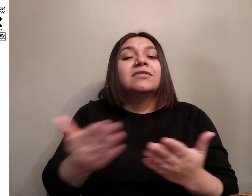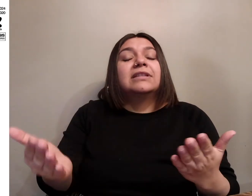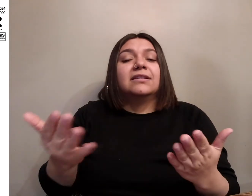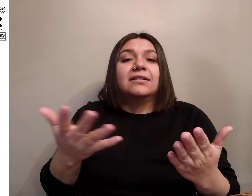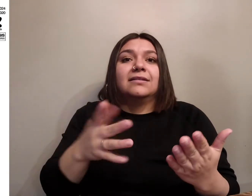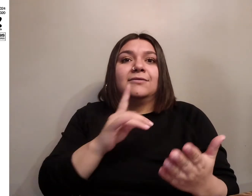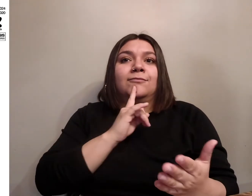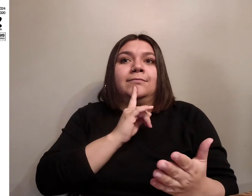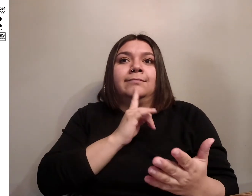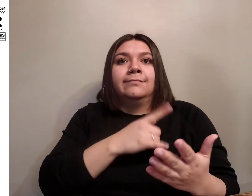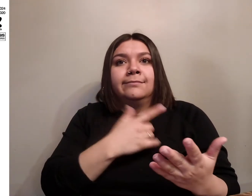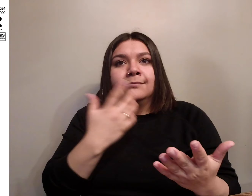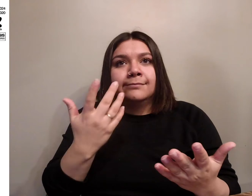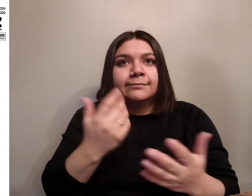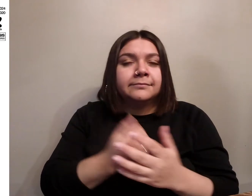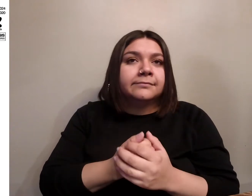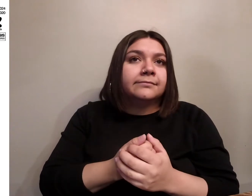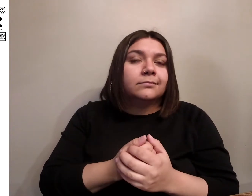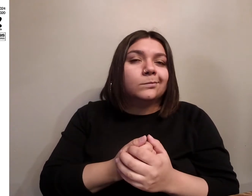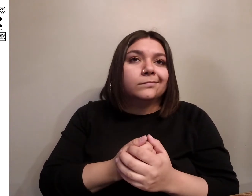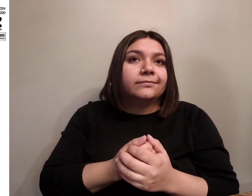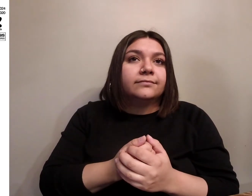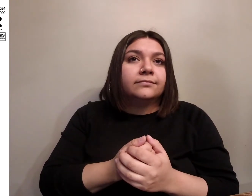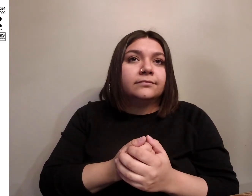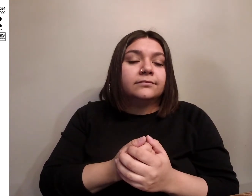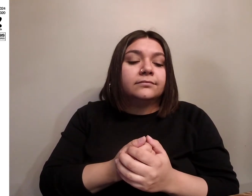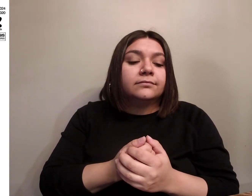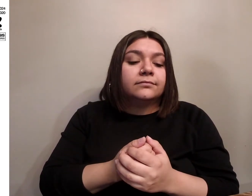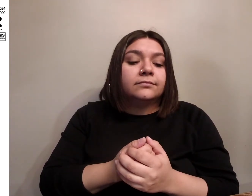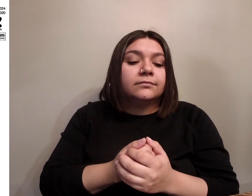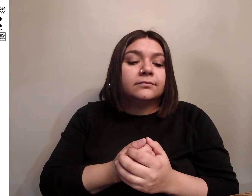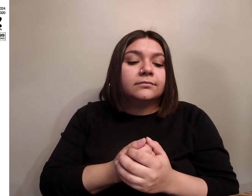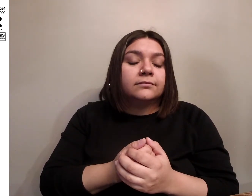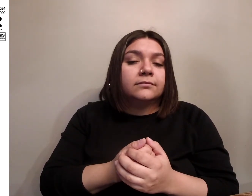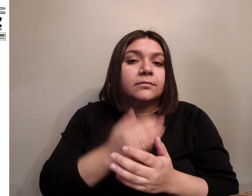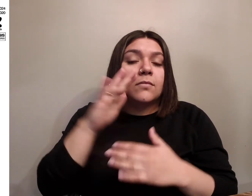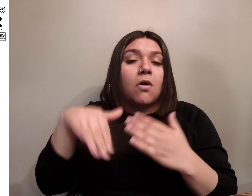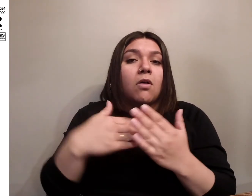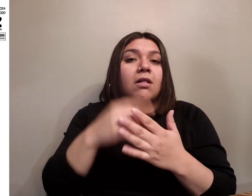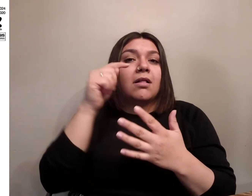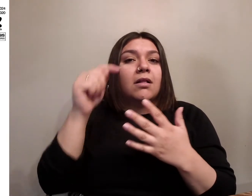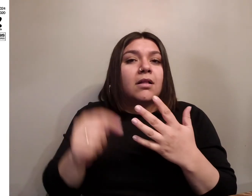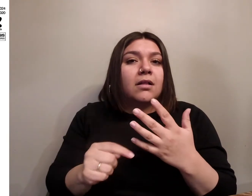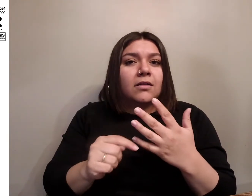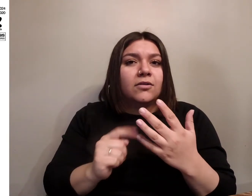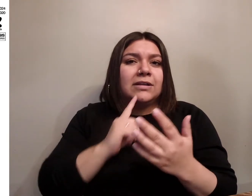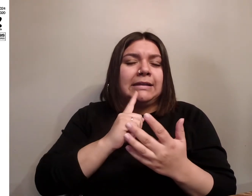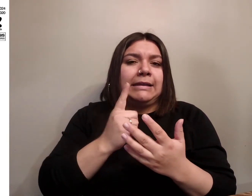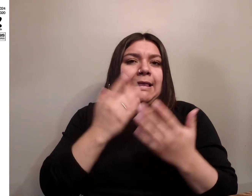that all of the things that were really,